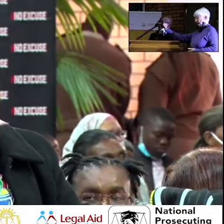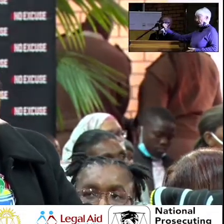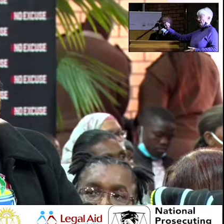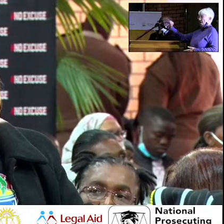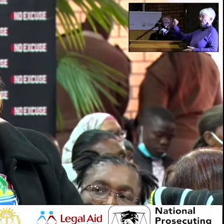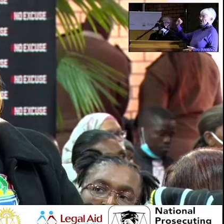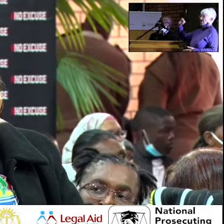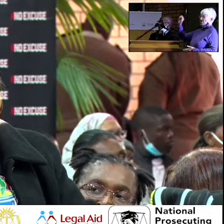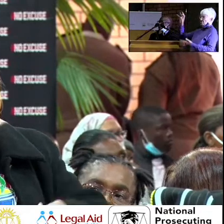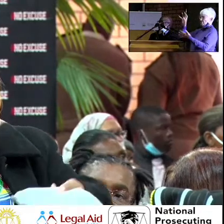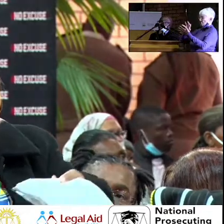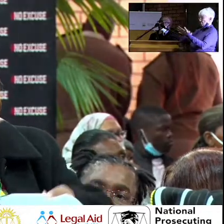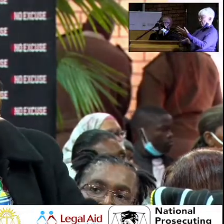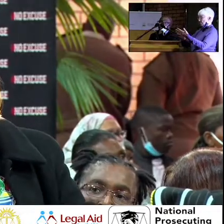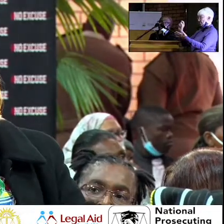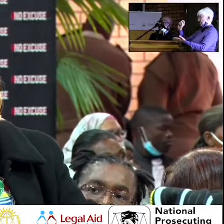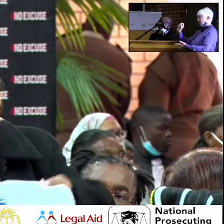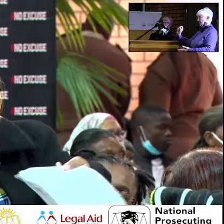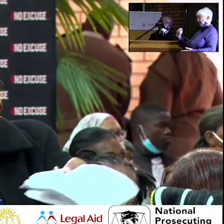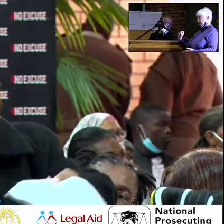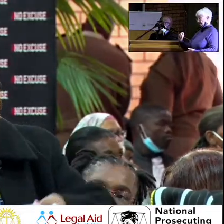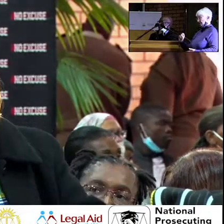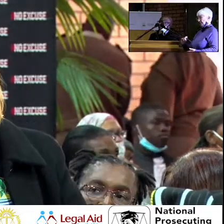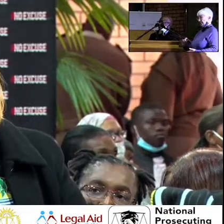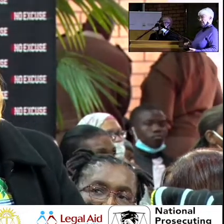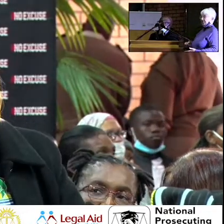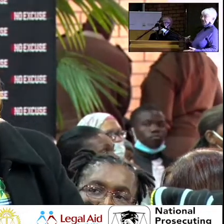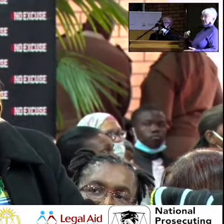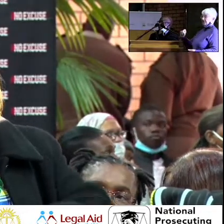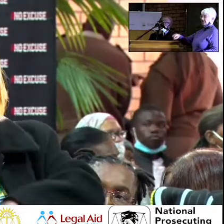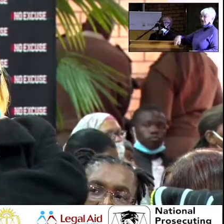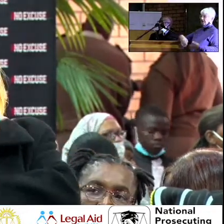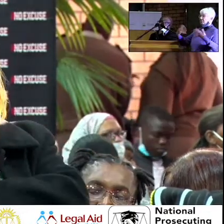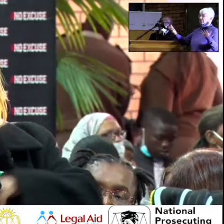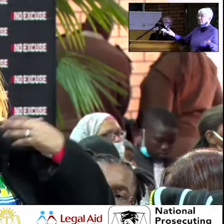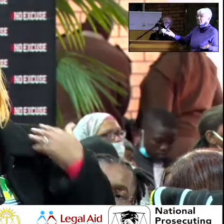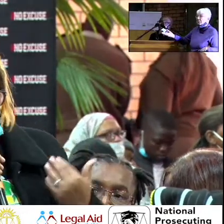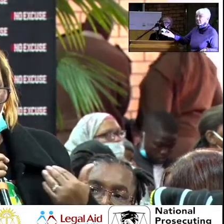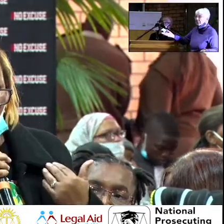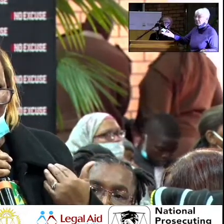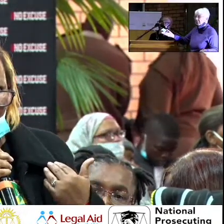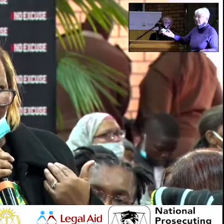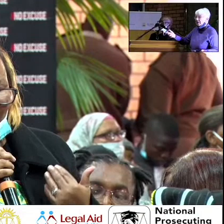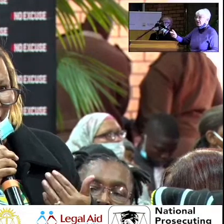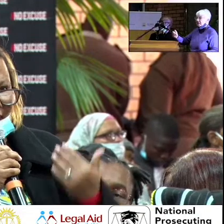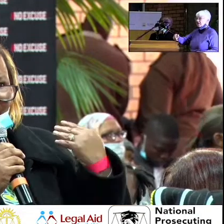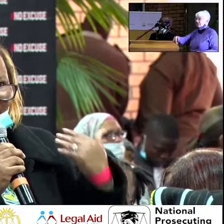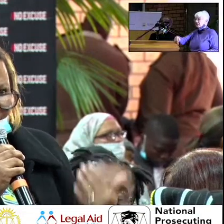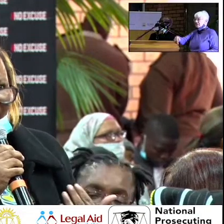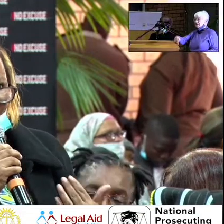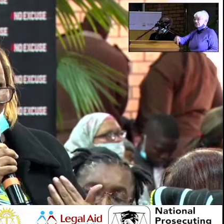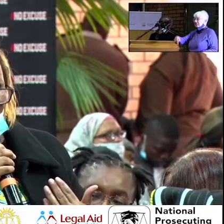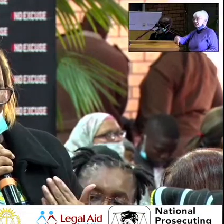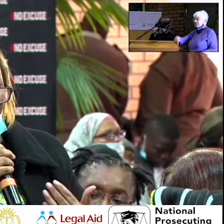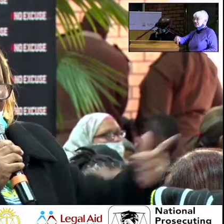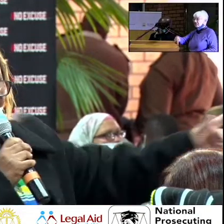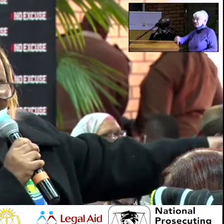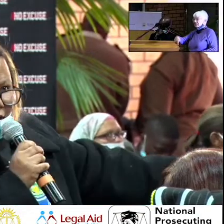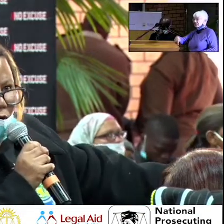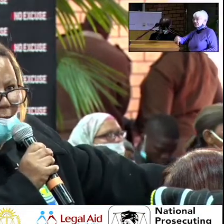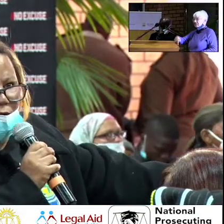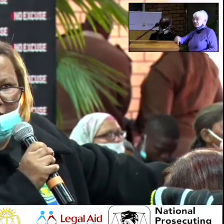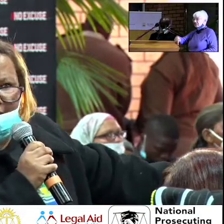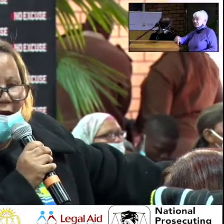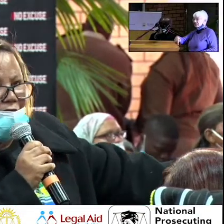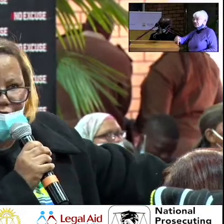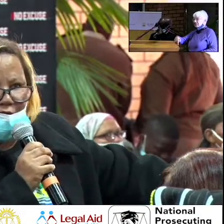the complainant? You or her? Go take your seat. Because I was the wise one. I was the smart one. And this